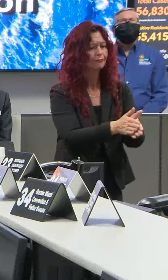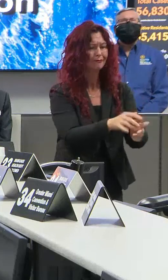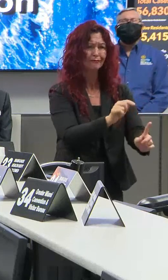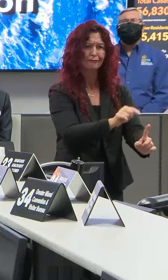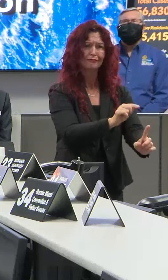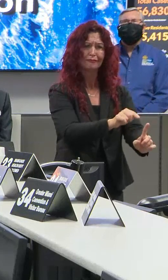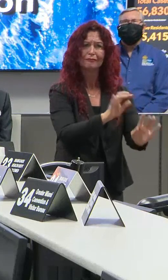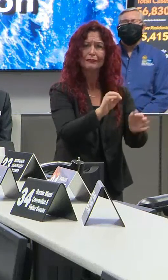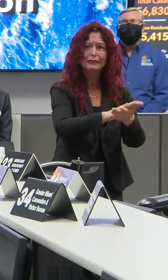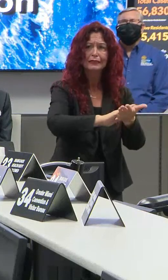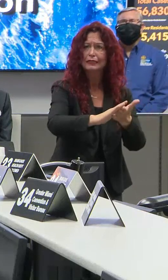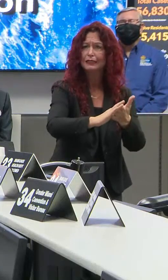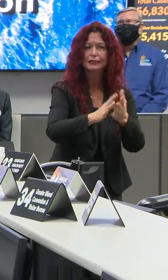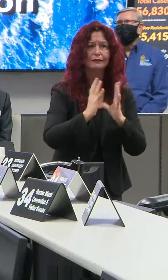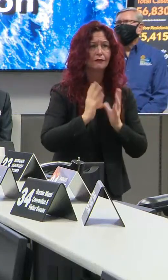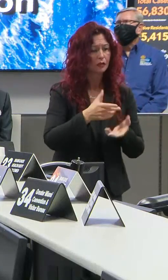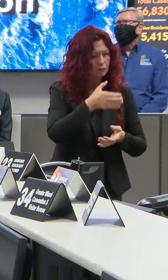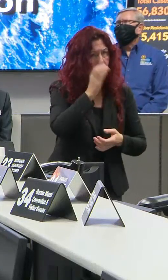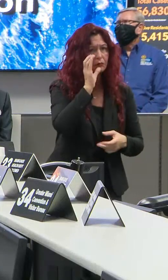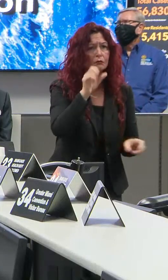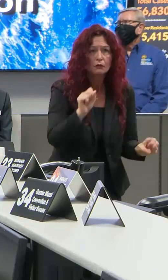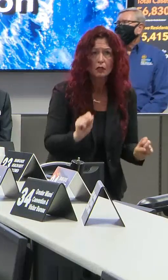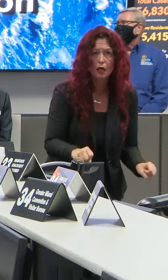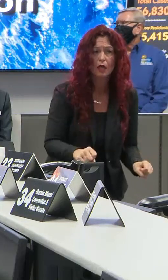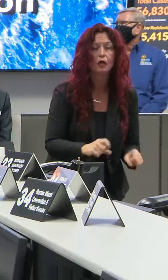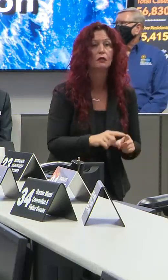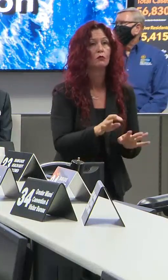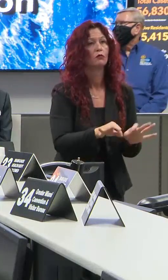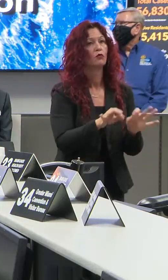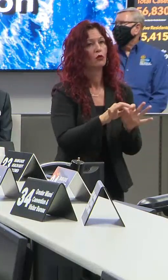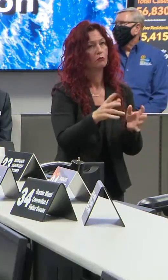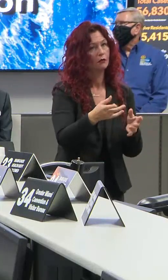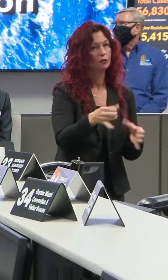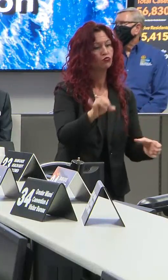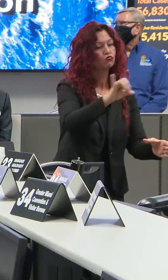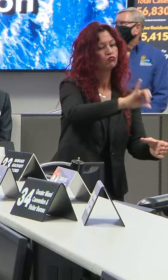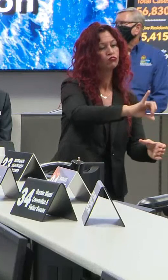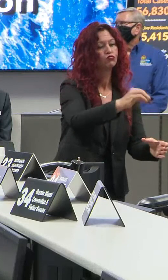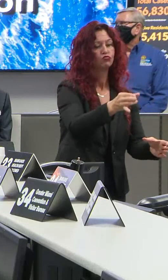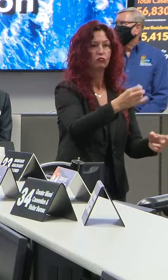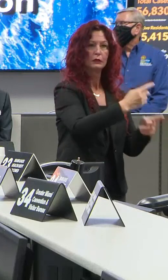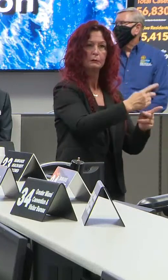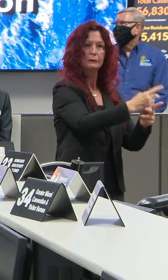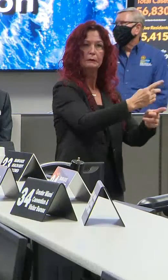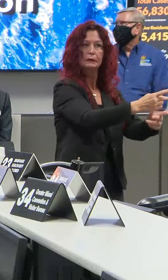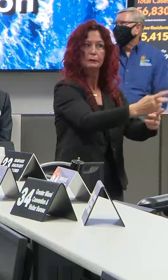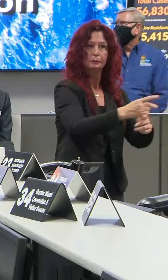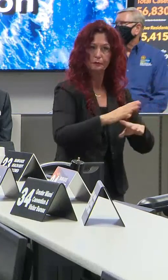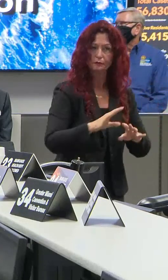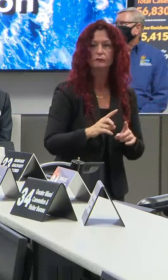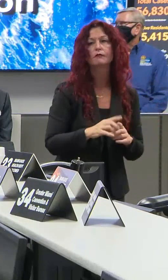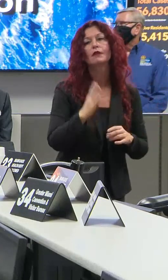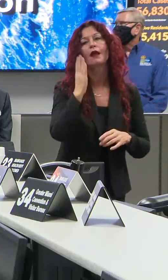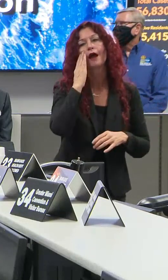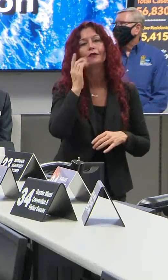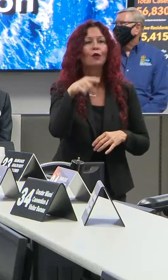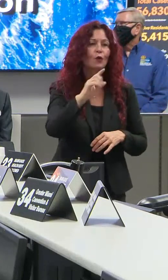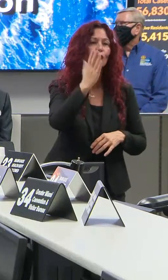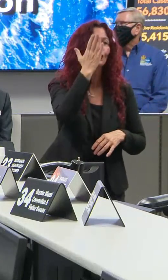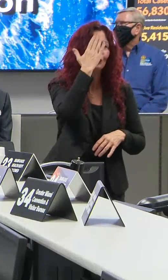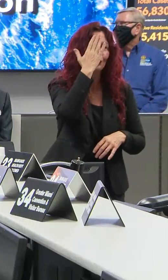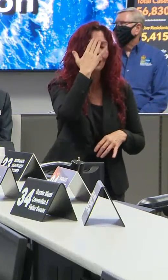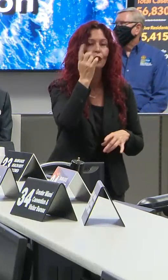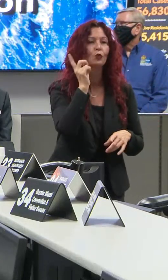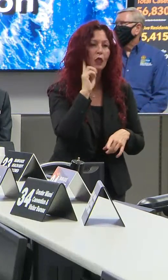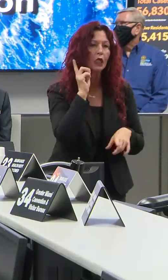3 days. I know this is an earful, but we experience hurricane season every year, and sometimes we take it lightly. But remember,